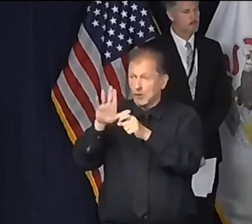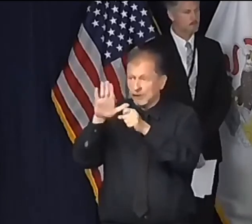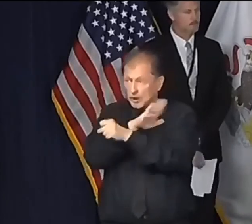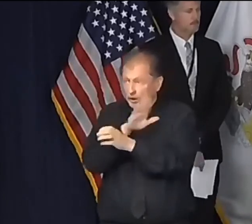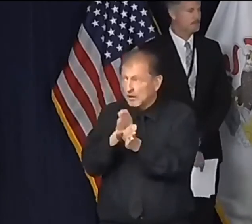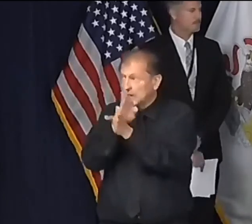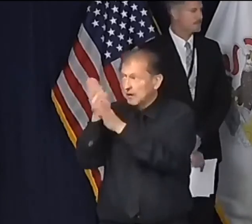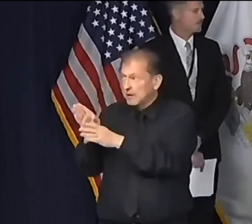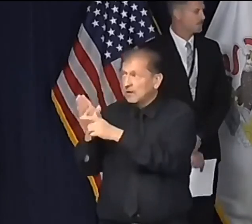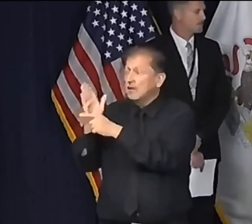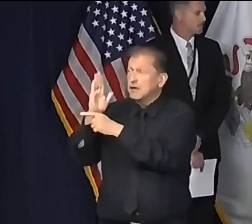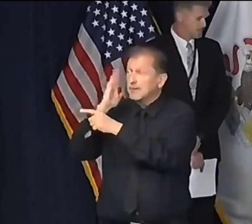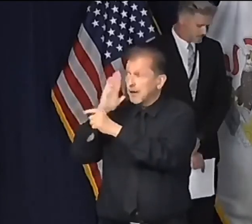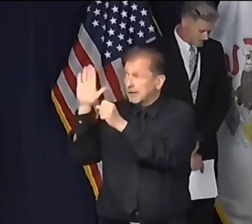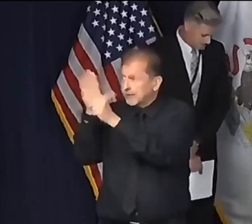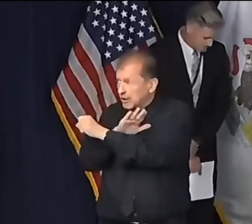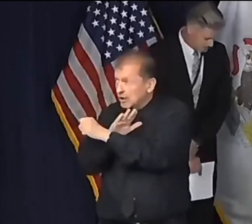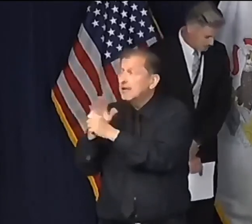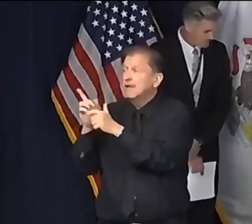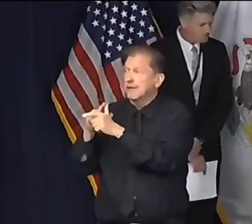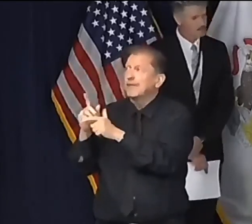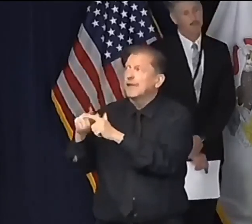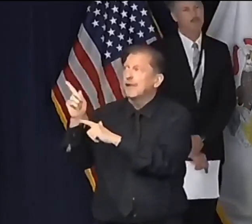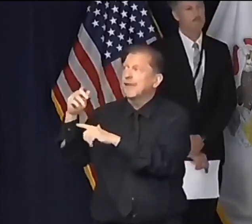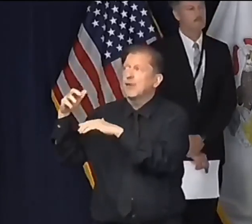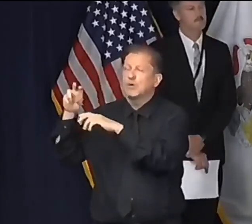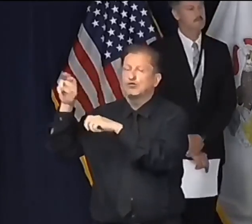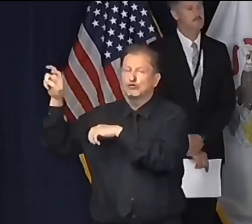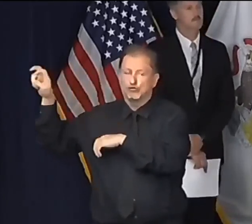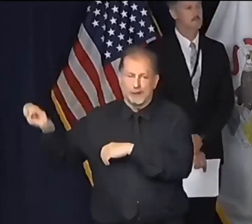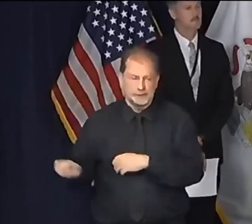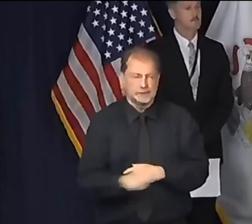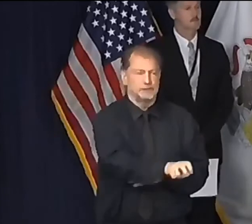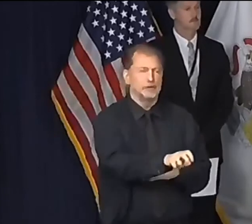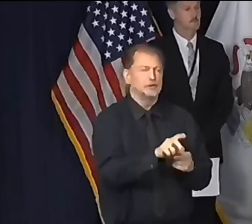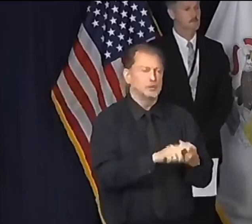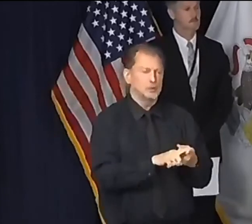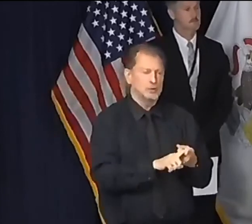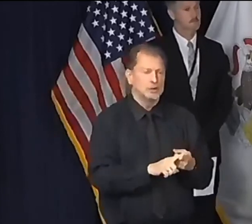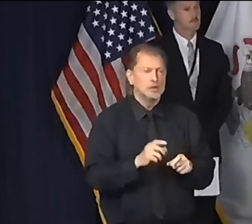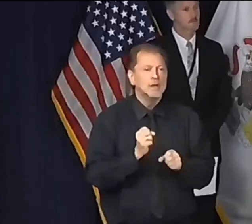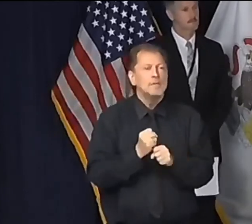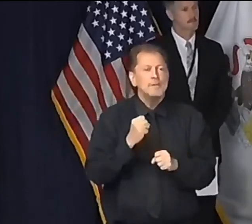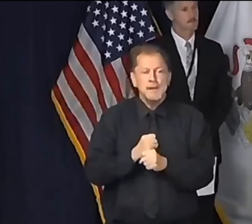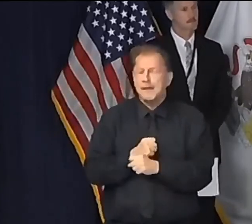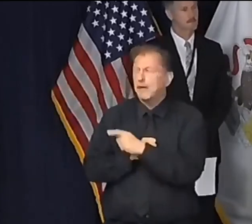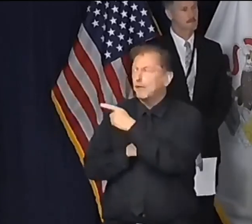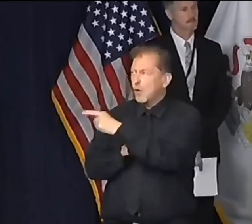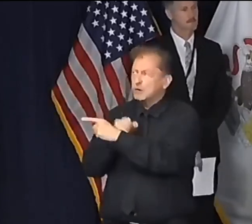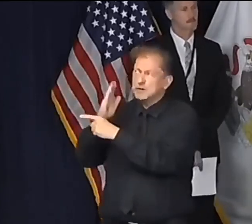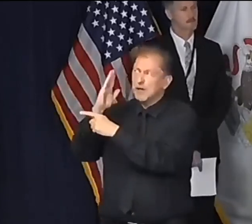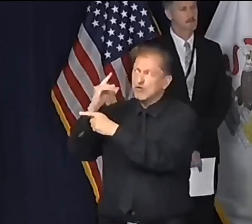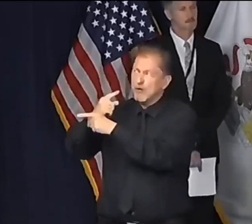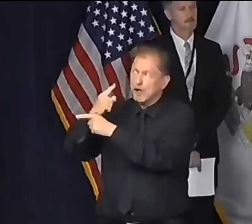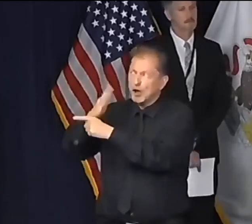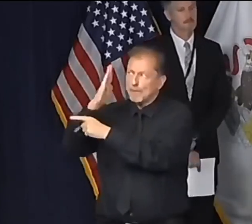need to transfer people out in order to make some of those regular hospital beds into more like ICU